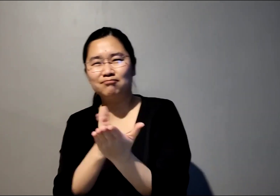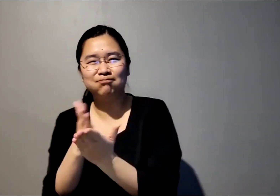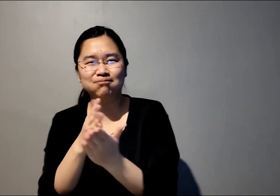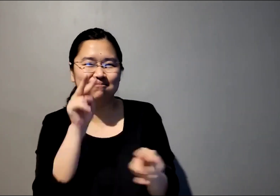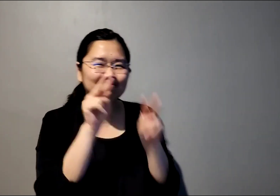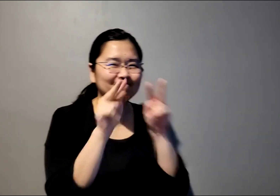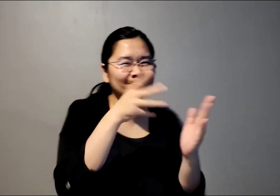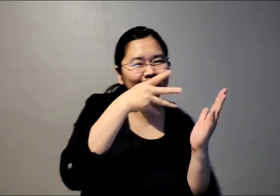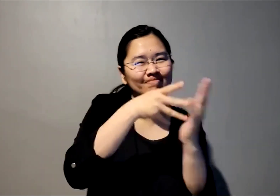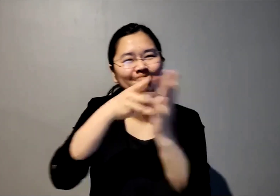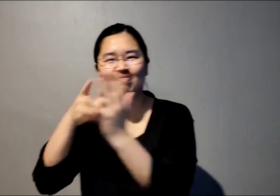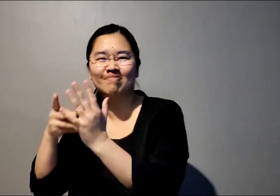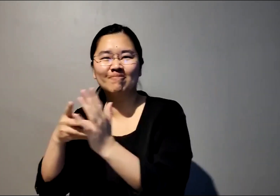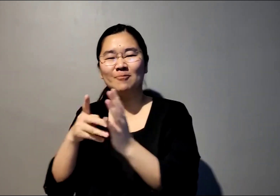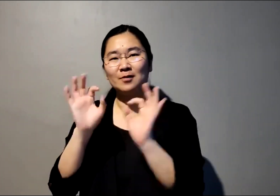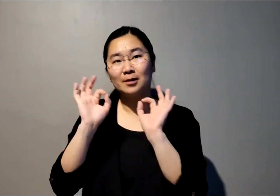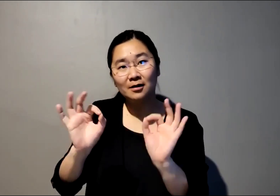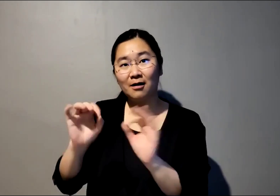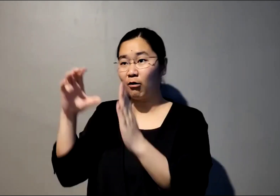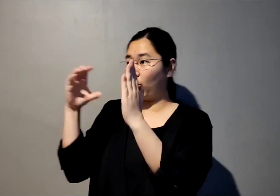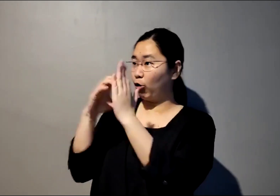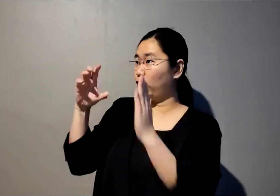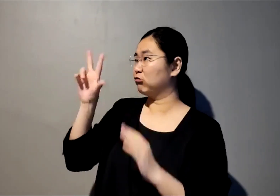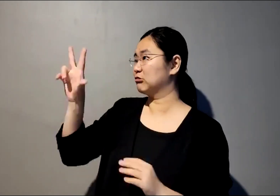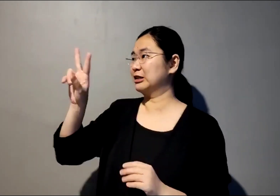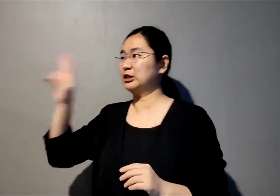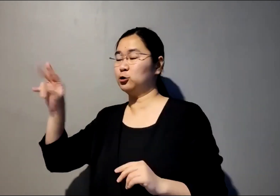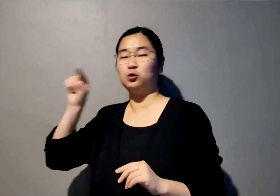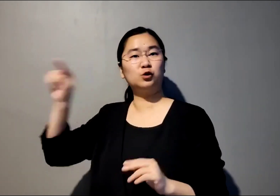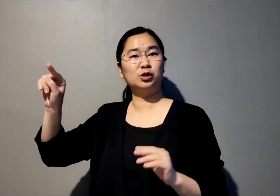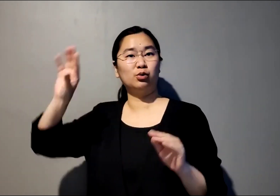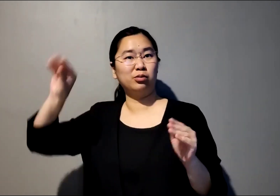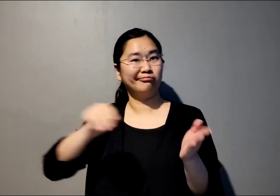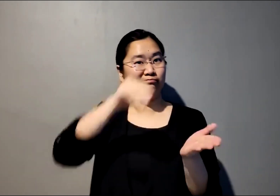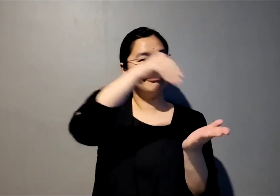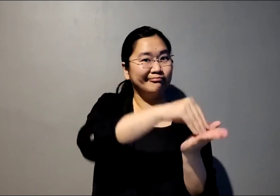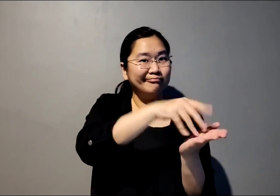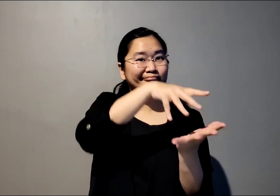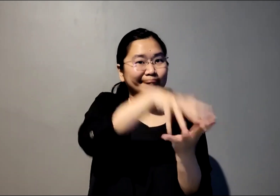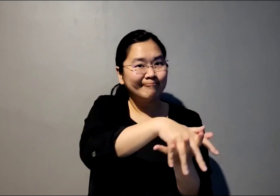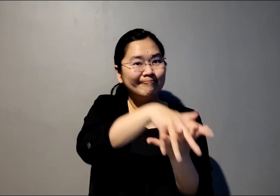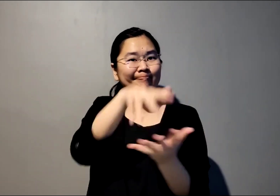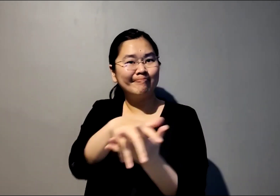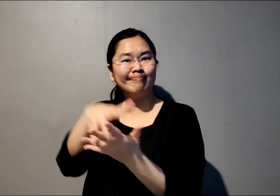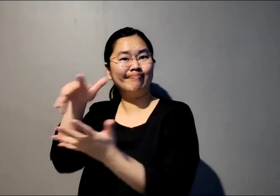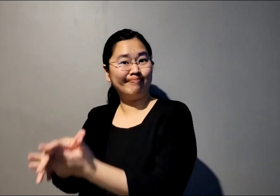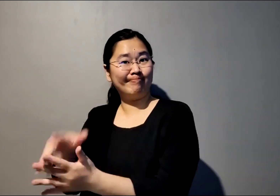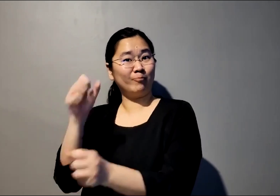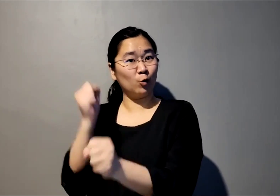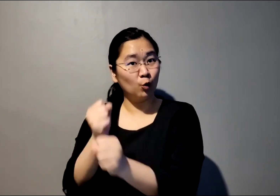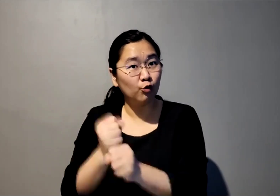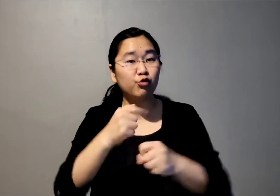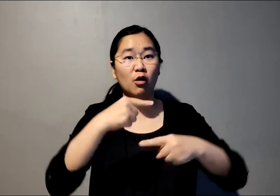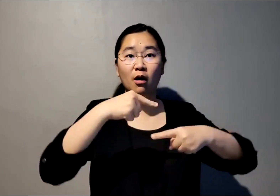means that there is the clear obligation on the donors on, if you like, in